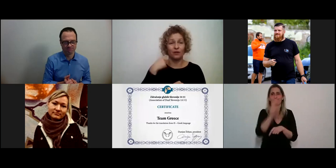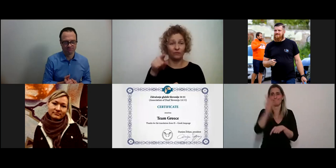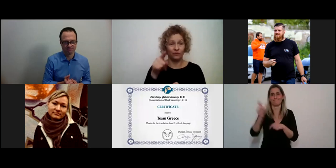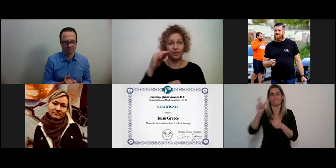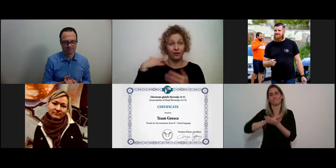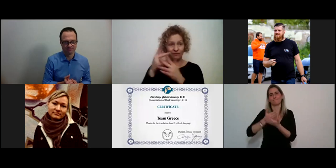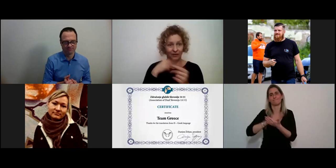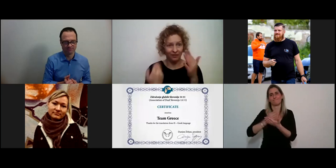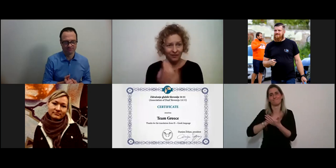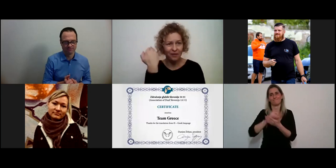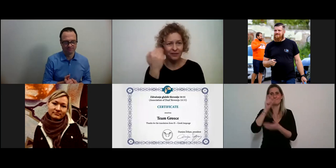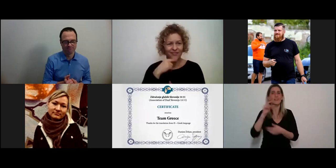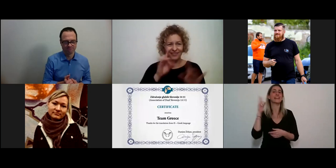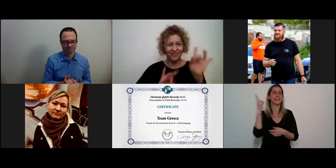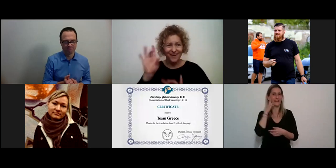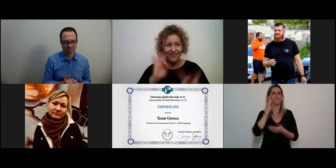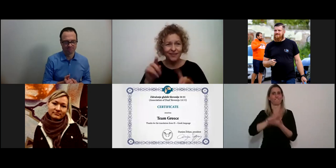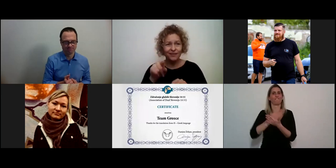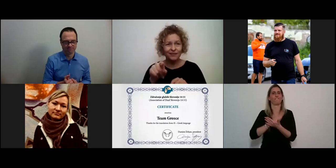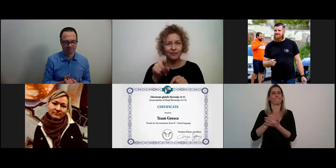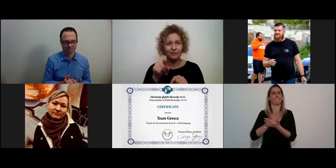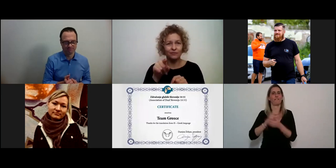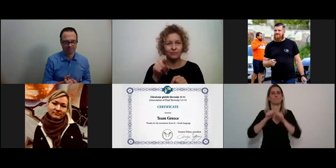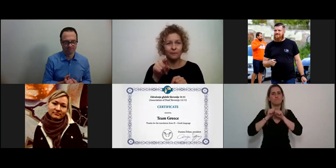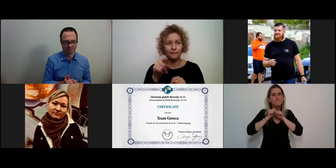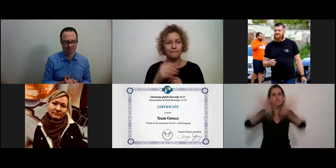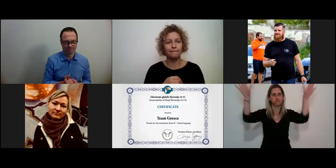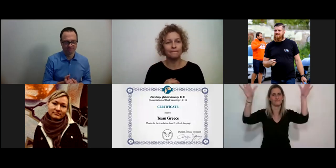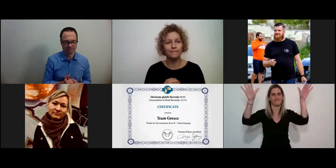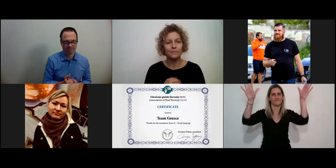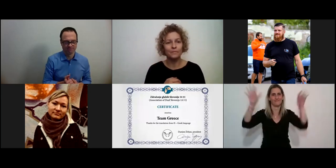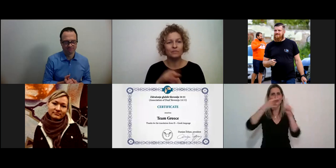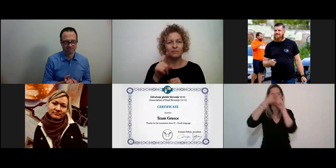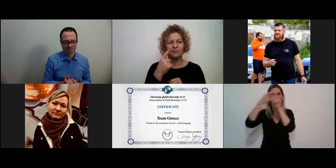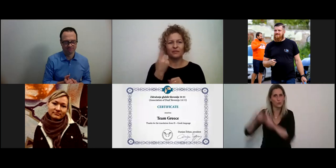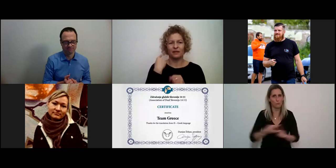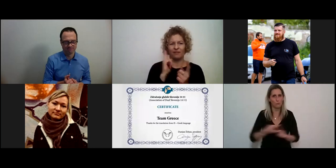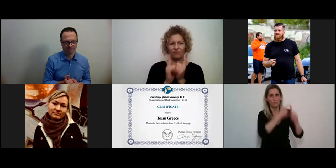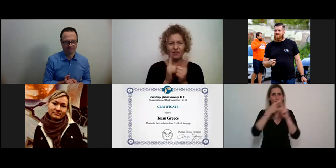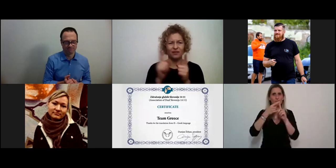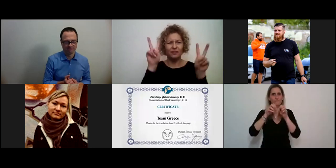Thank you, Dami. Thank you to all the interpreters and to all the deaf interpreters